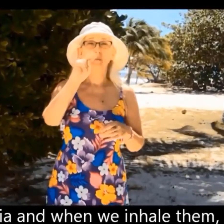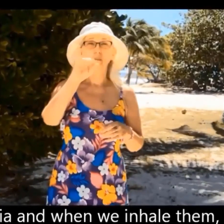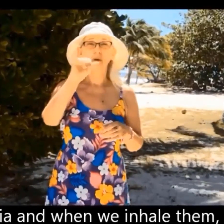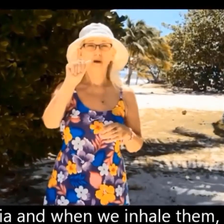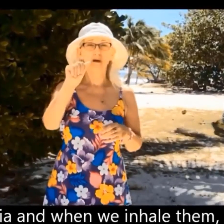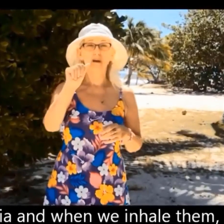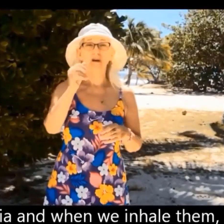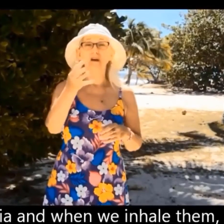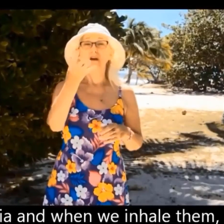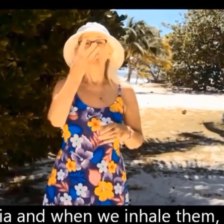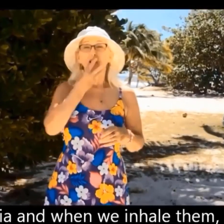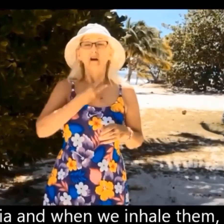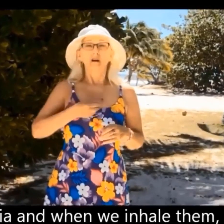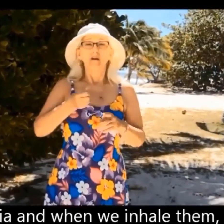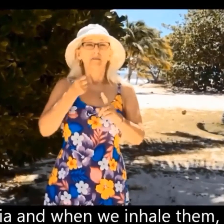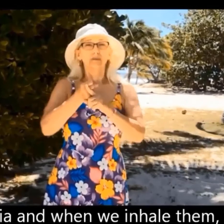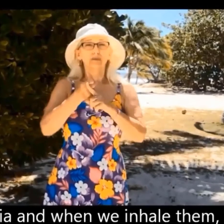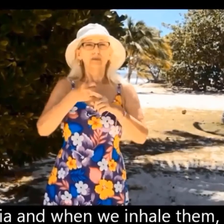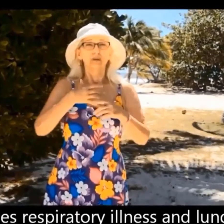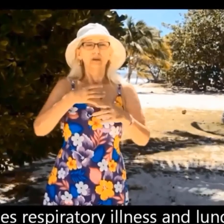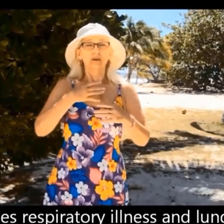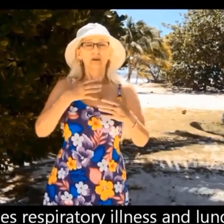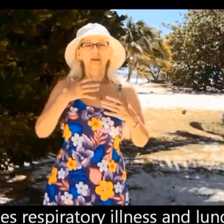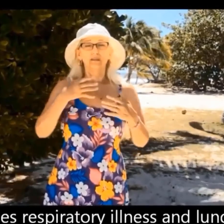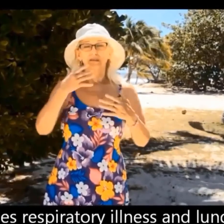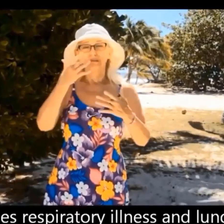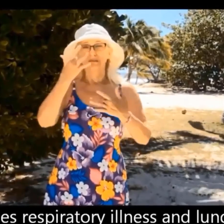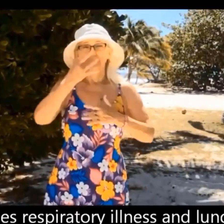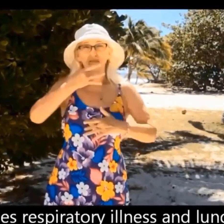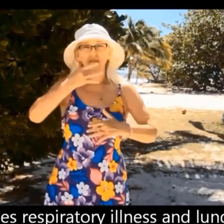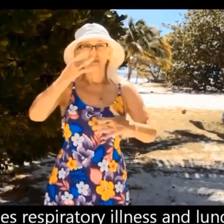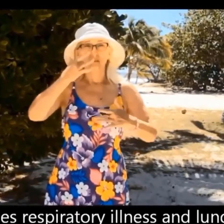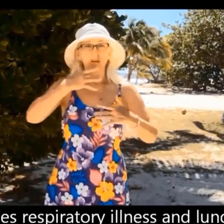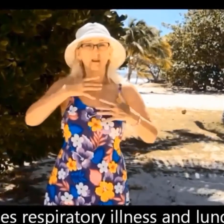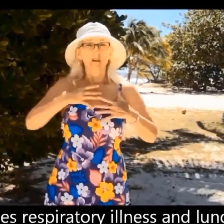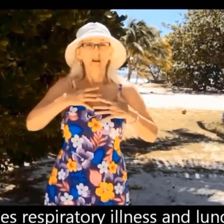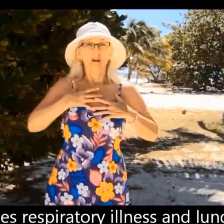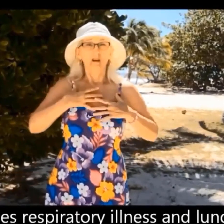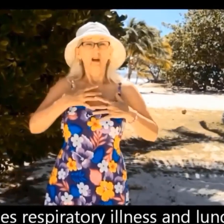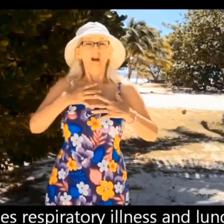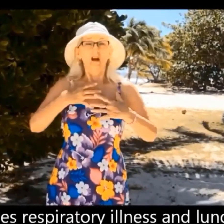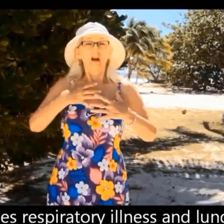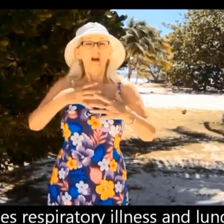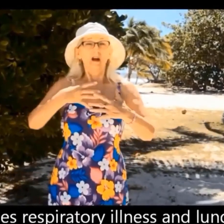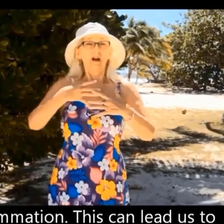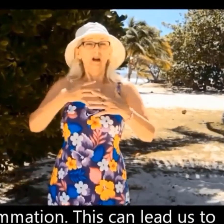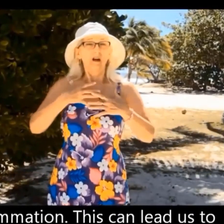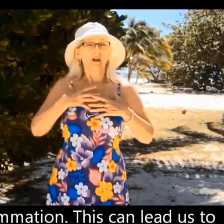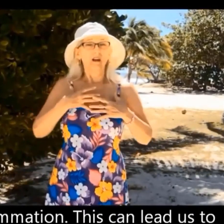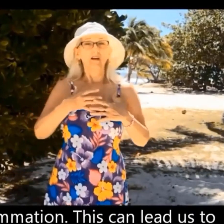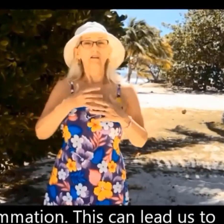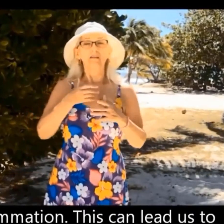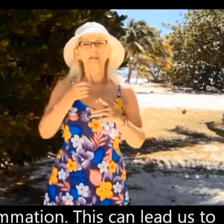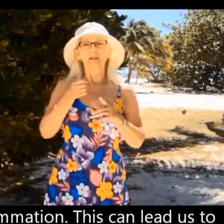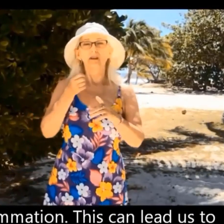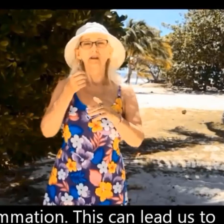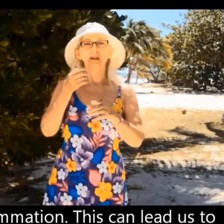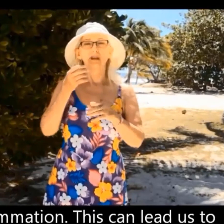emissions of ammonia, and when we inhale them, it causes respiratory illness and lung inflammation.